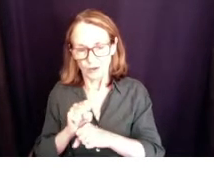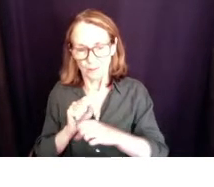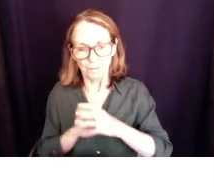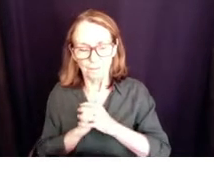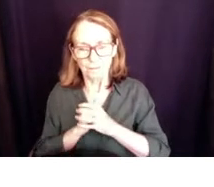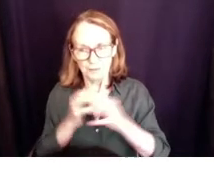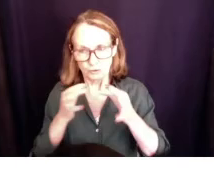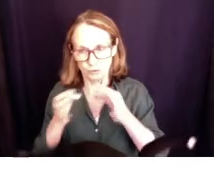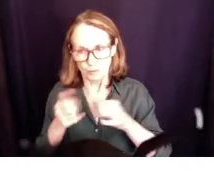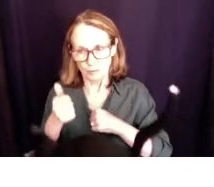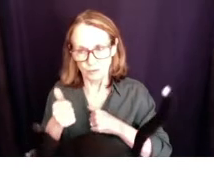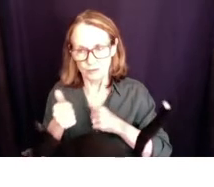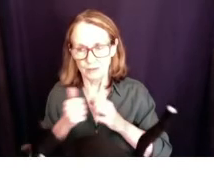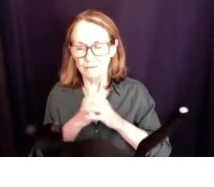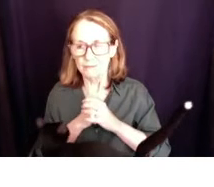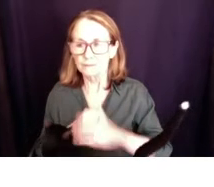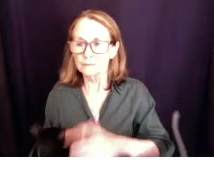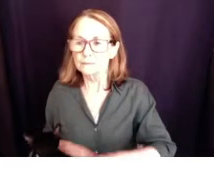that in the job description.